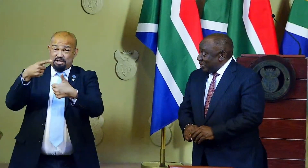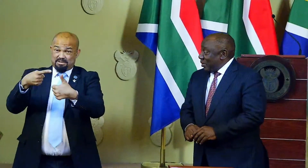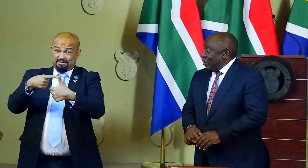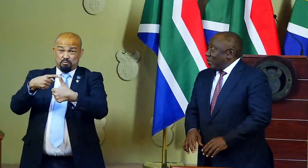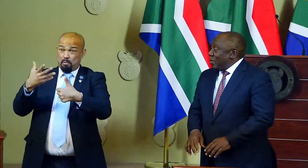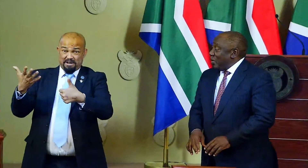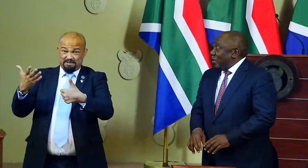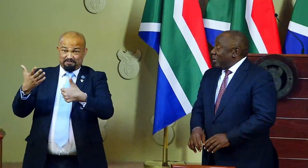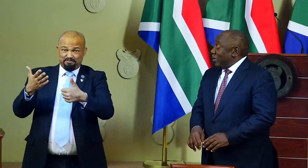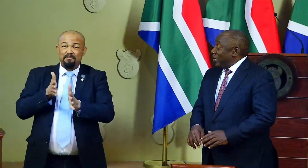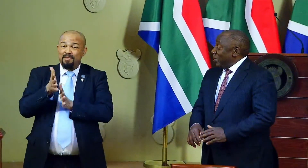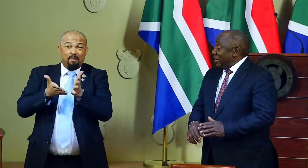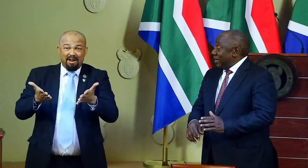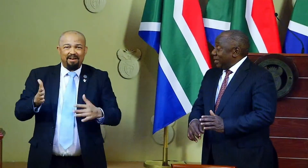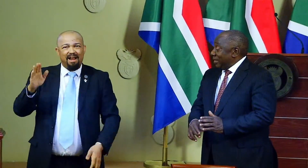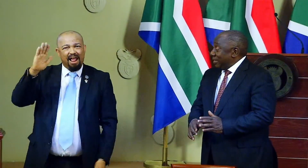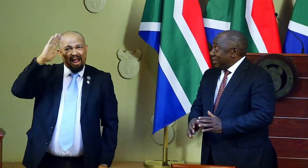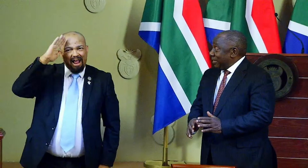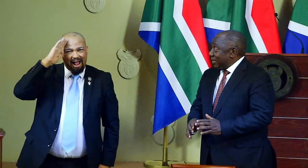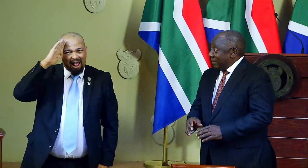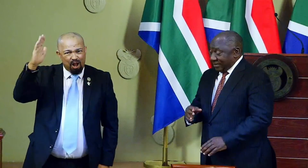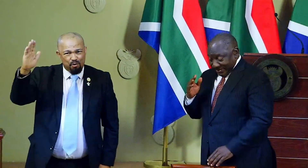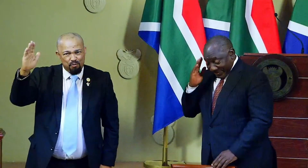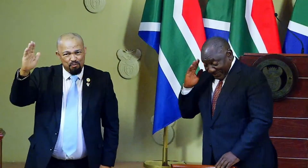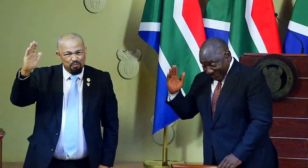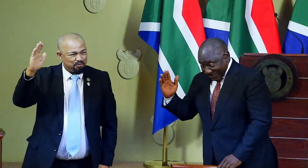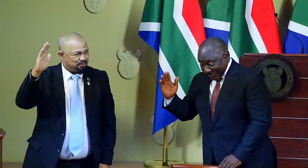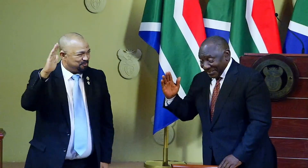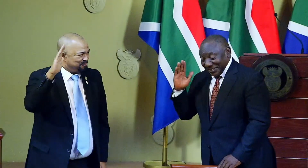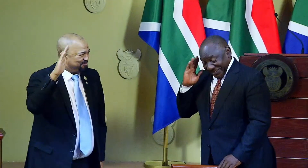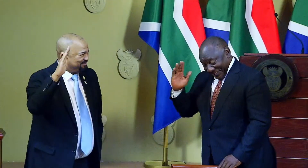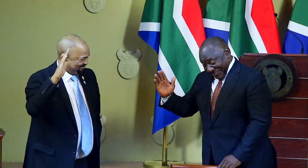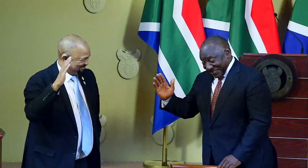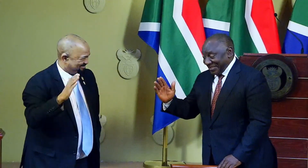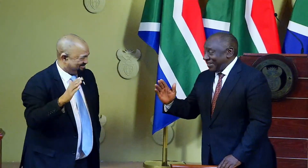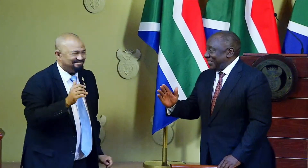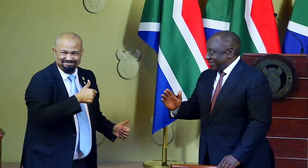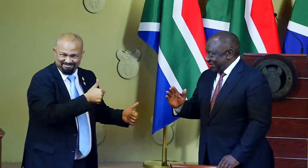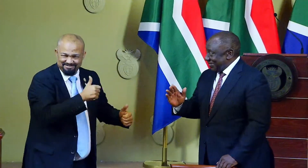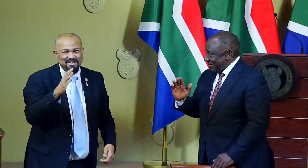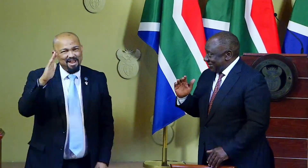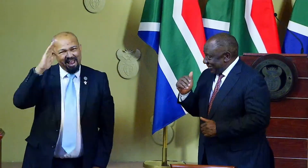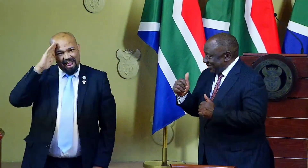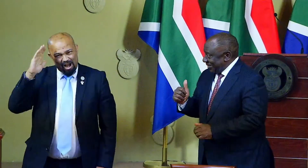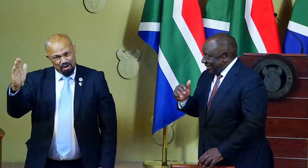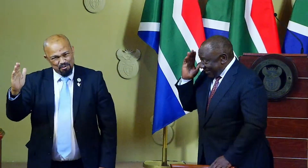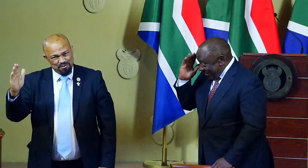Okay. First sign is hello.